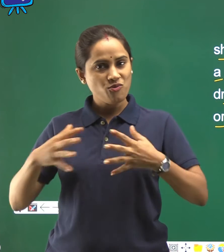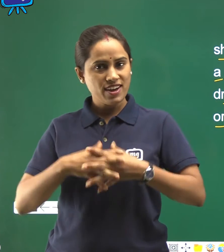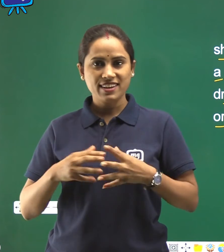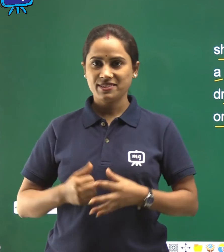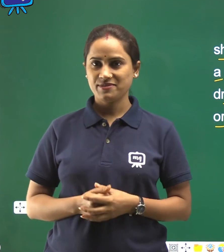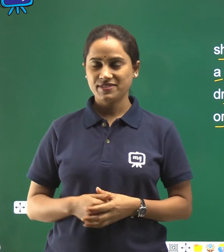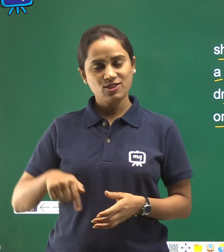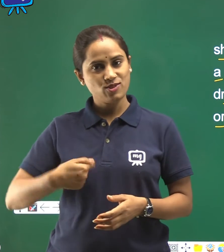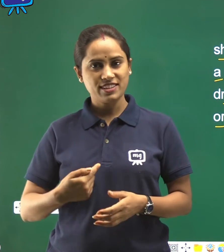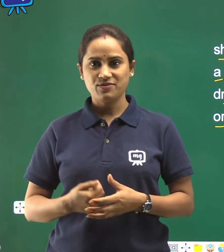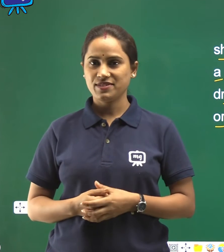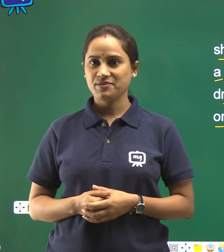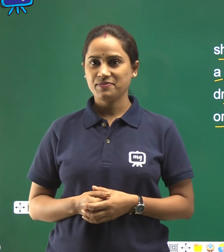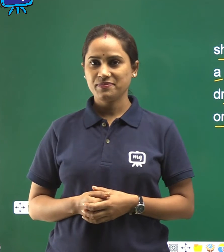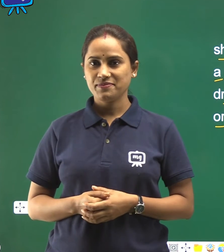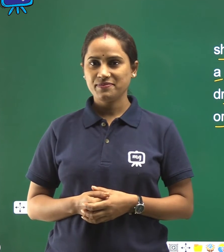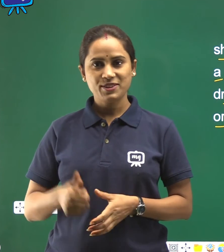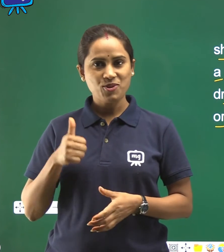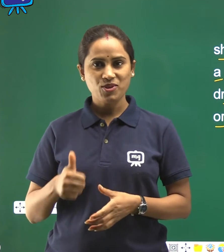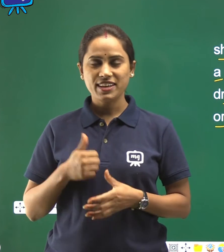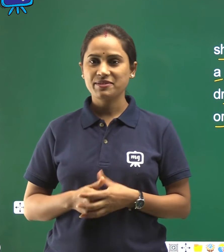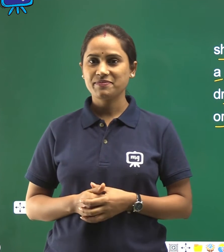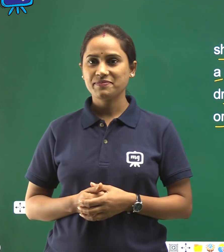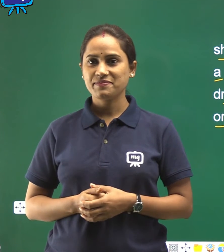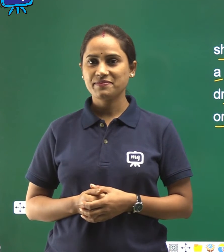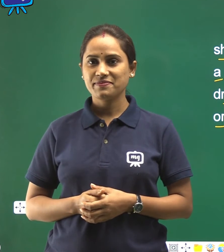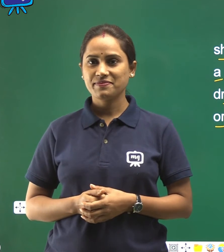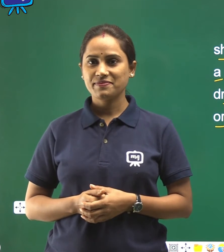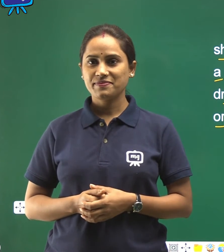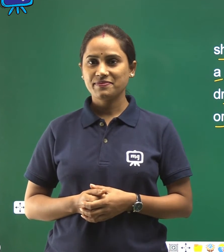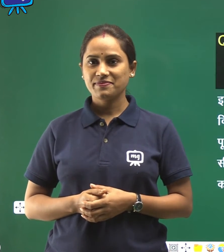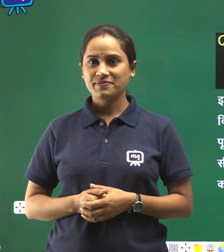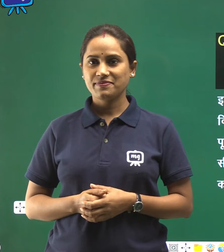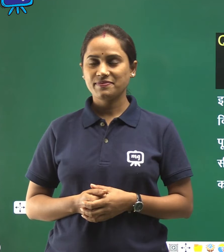homework yourself. Okay?